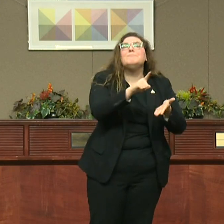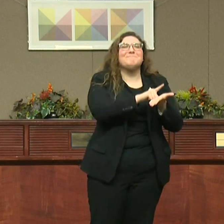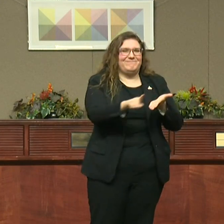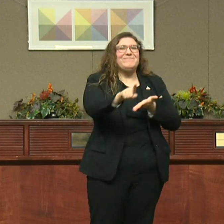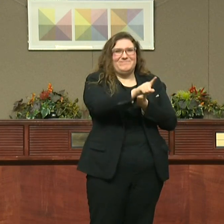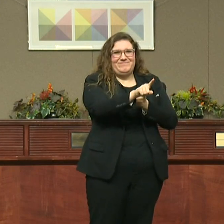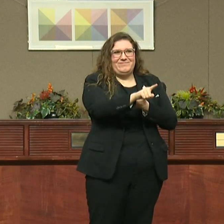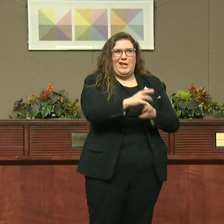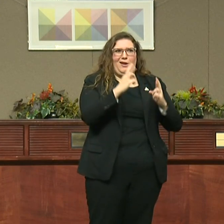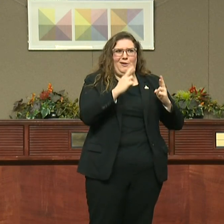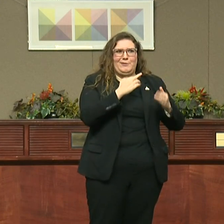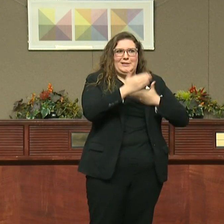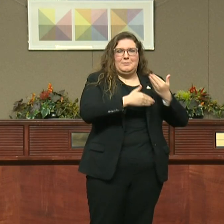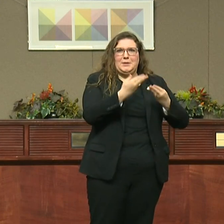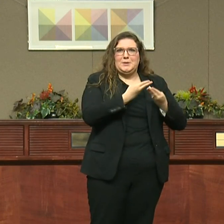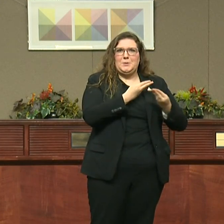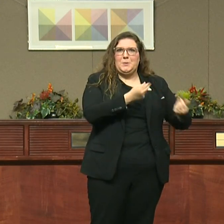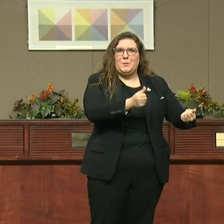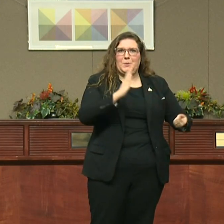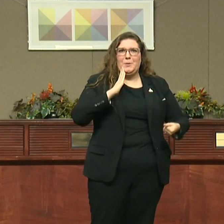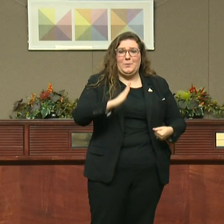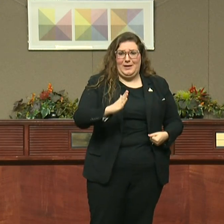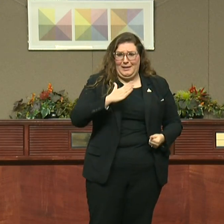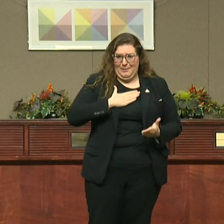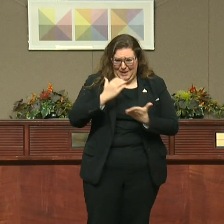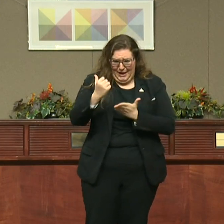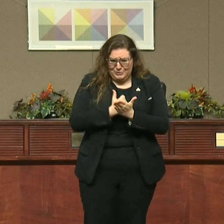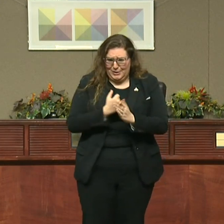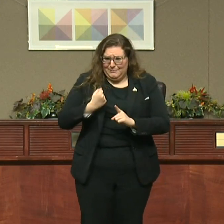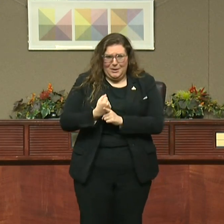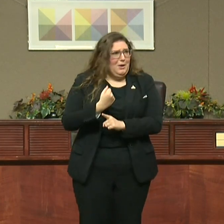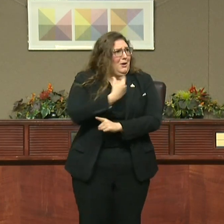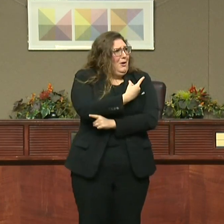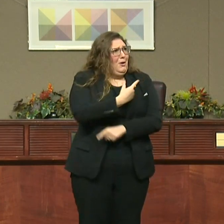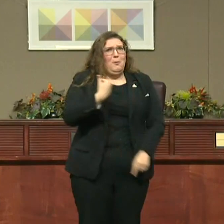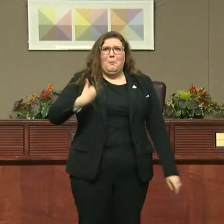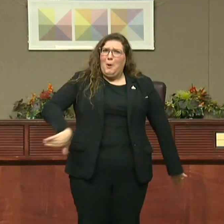So I'm way off script today.